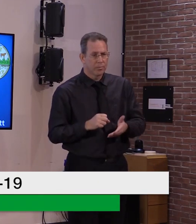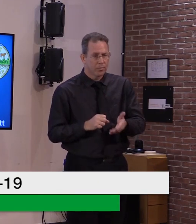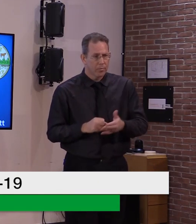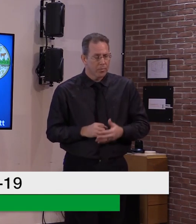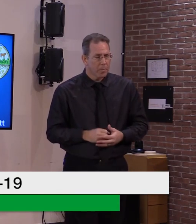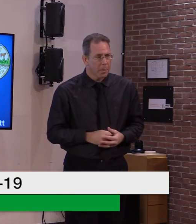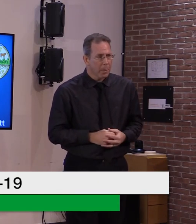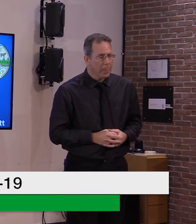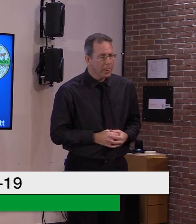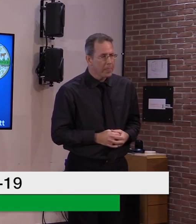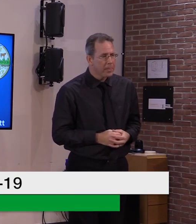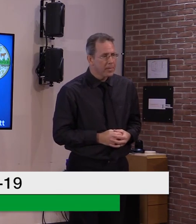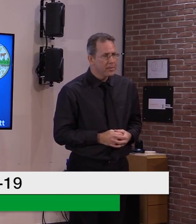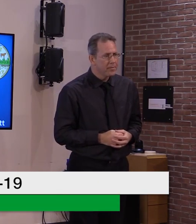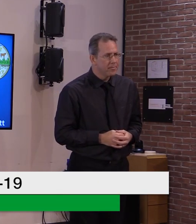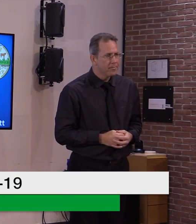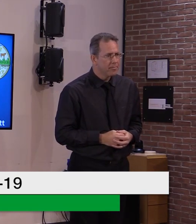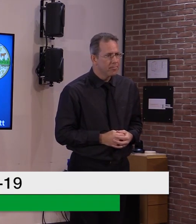here